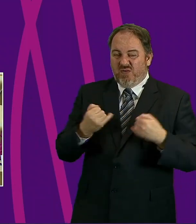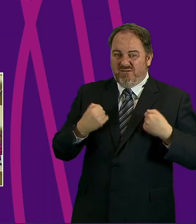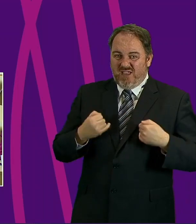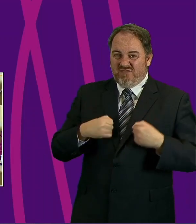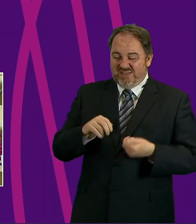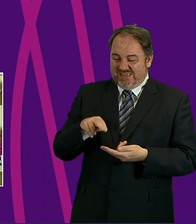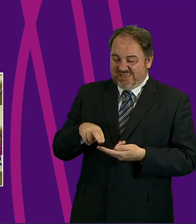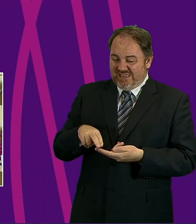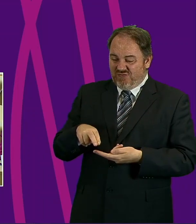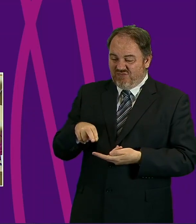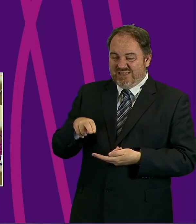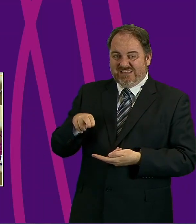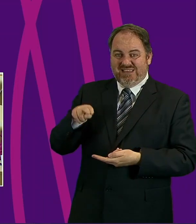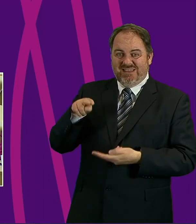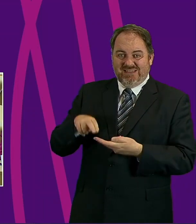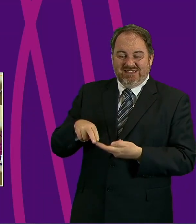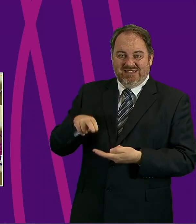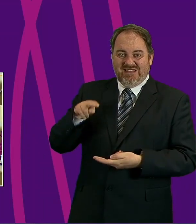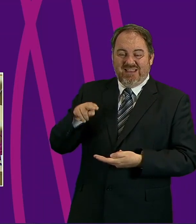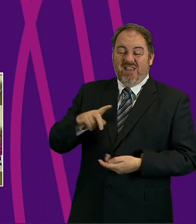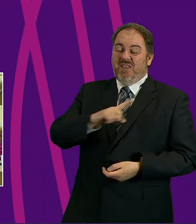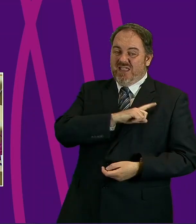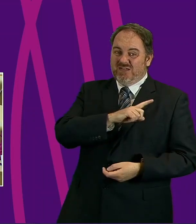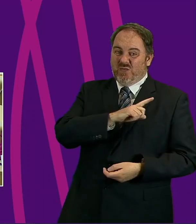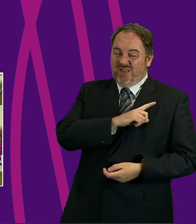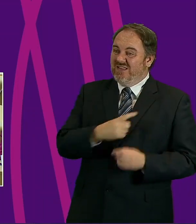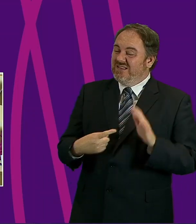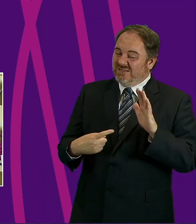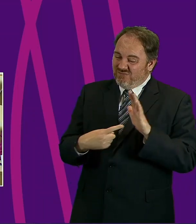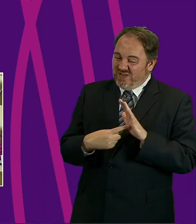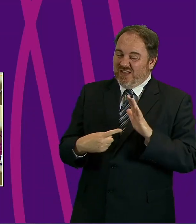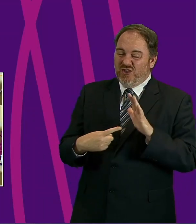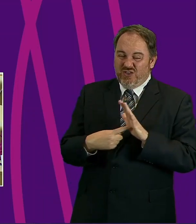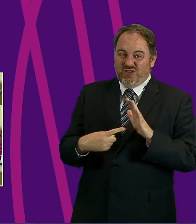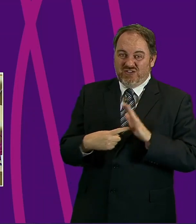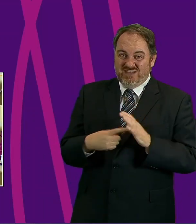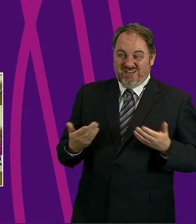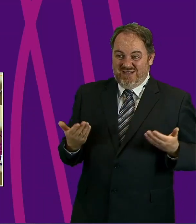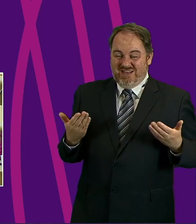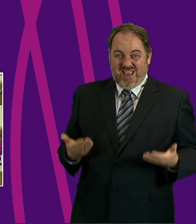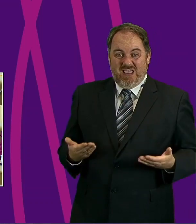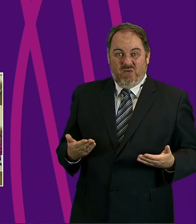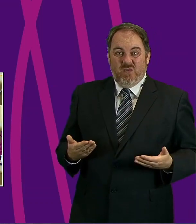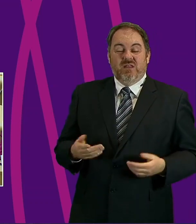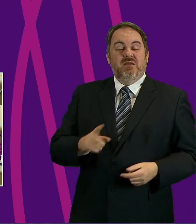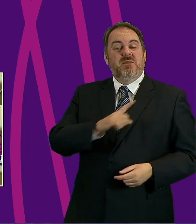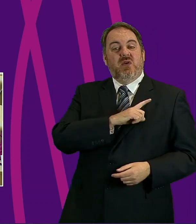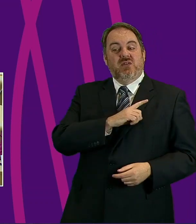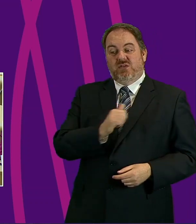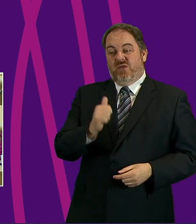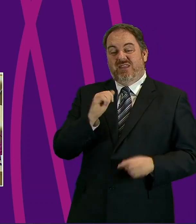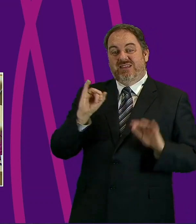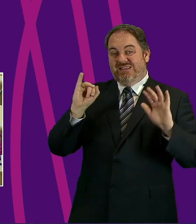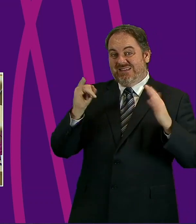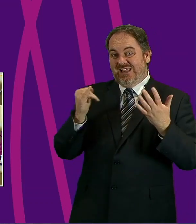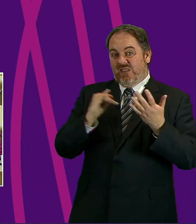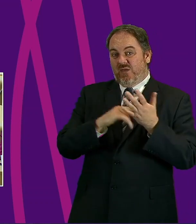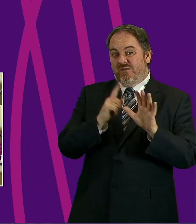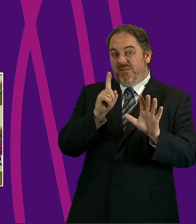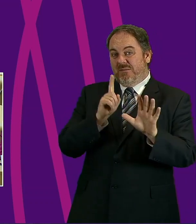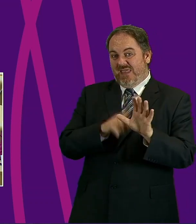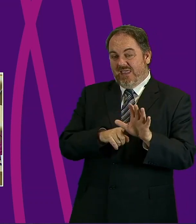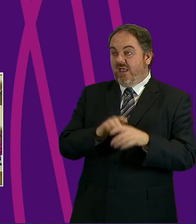that is why it remains an urgent priority. On the 6th of May, I once again asked the First Minister